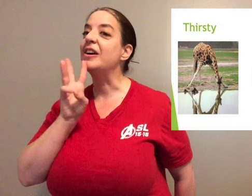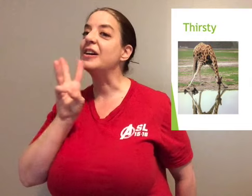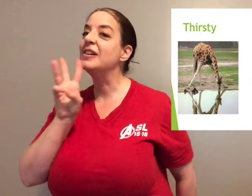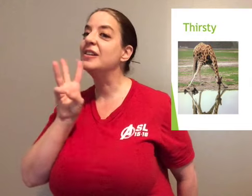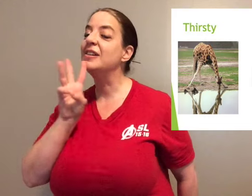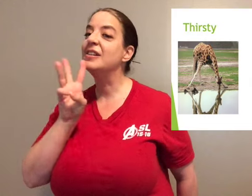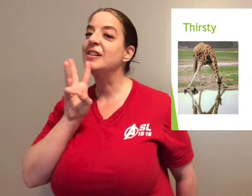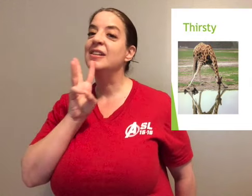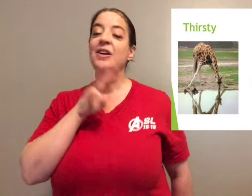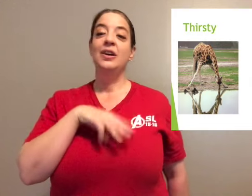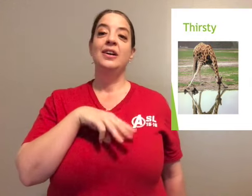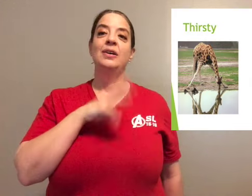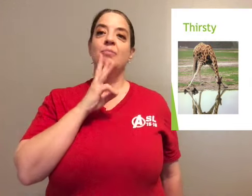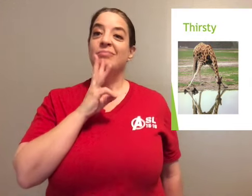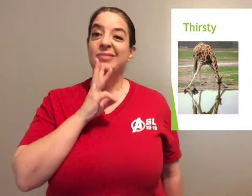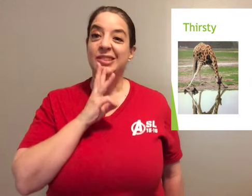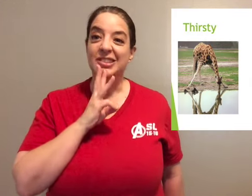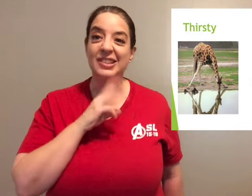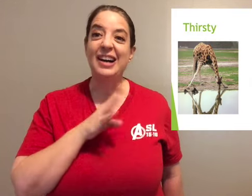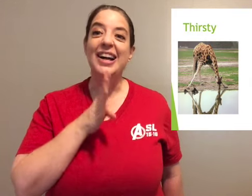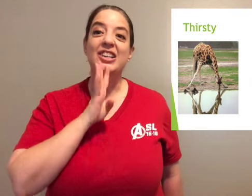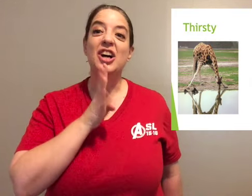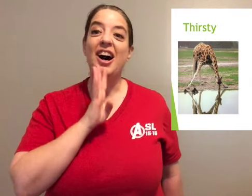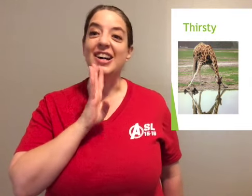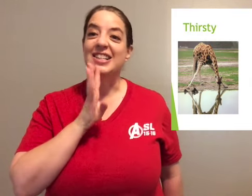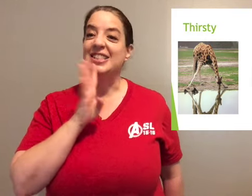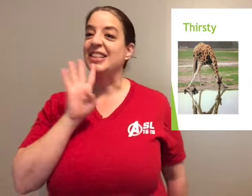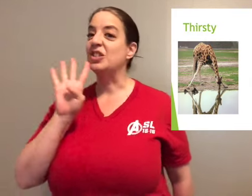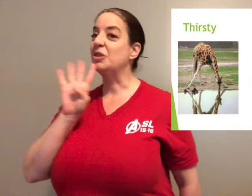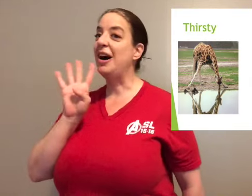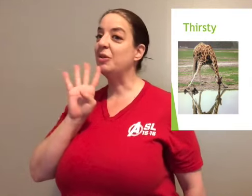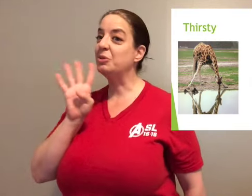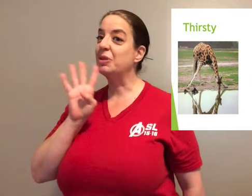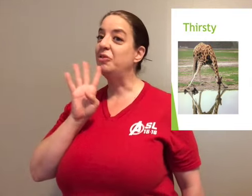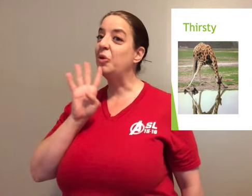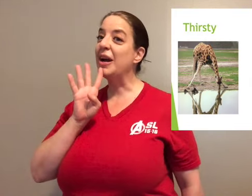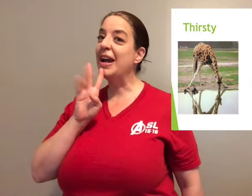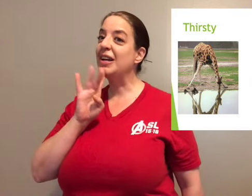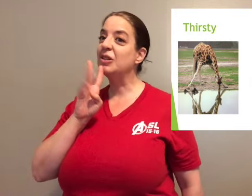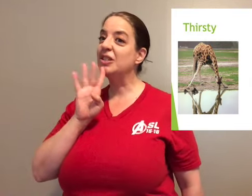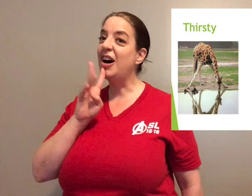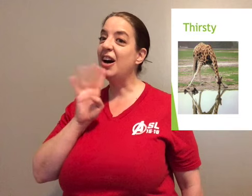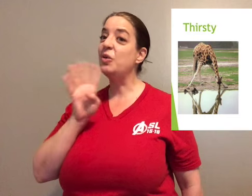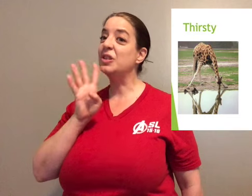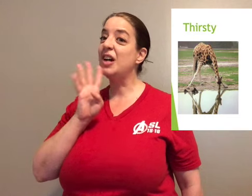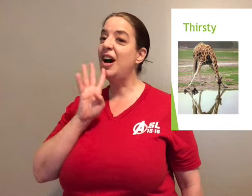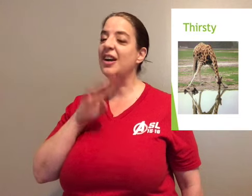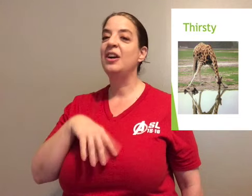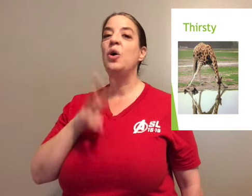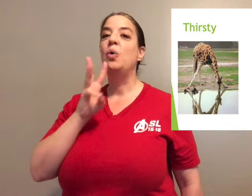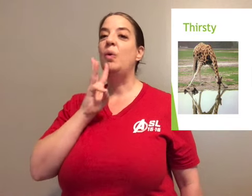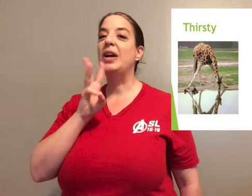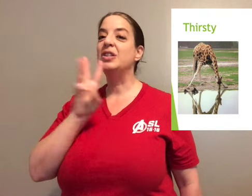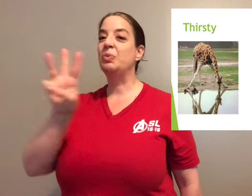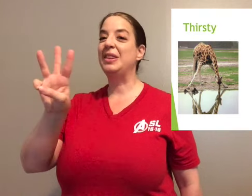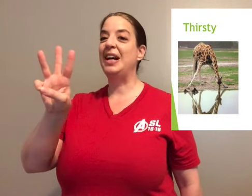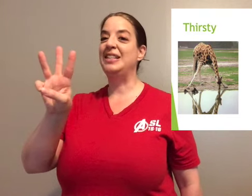water. Looks a lot like talk, doesn't it? So talk was with a forehand, talk or talk. Water is with a